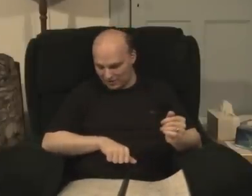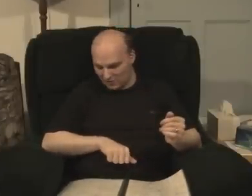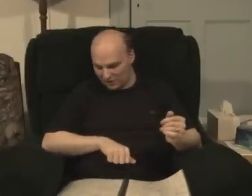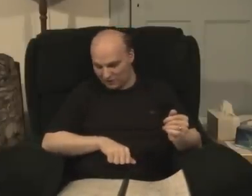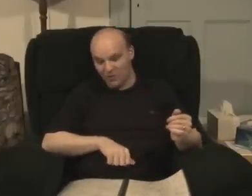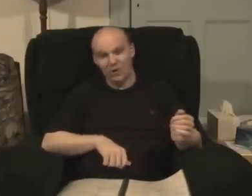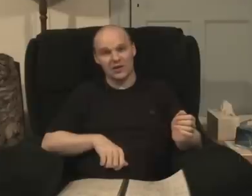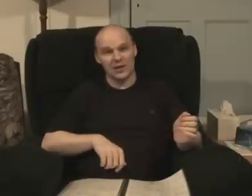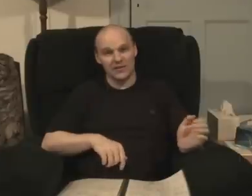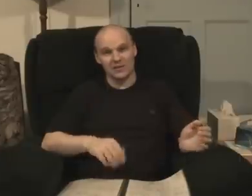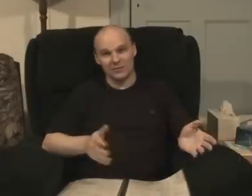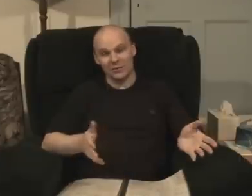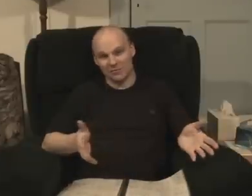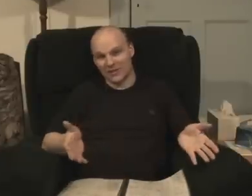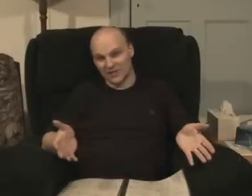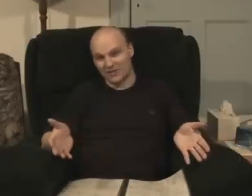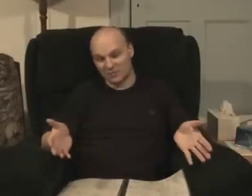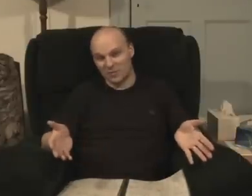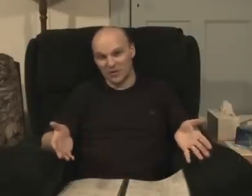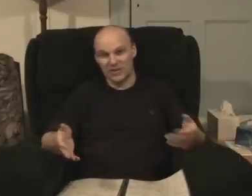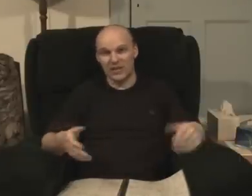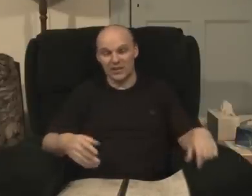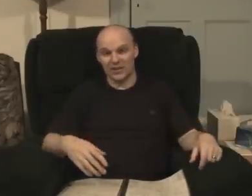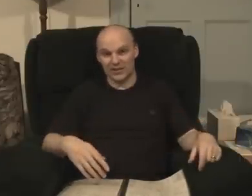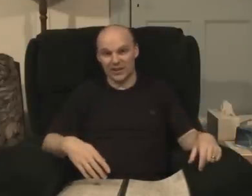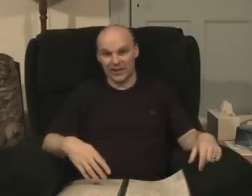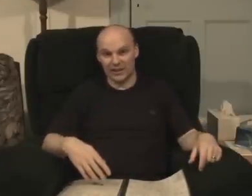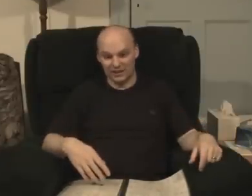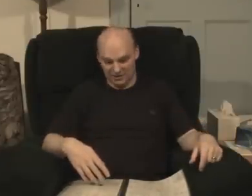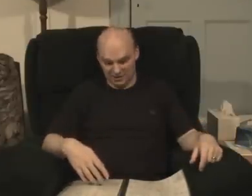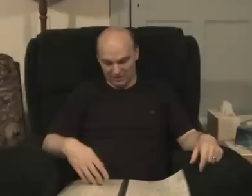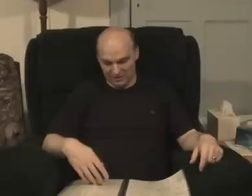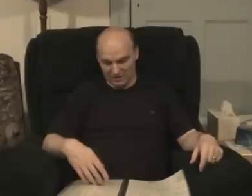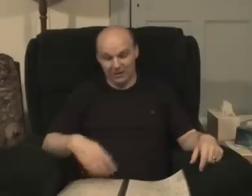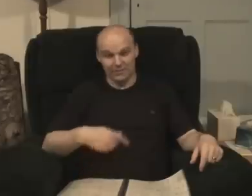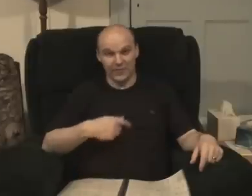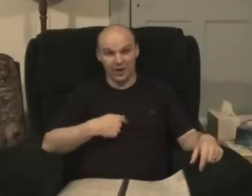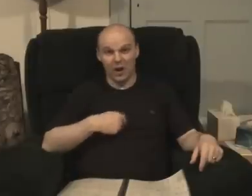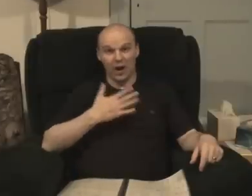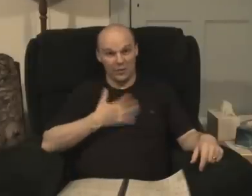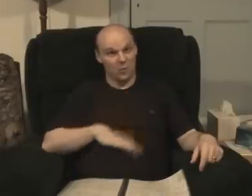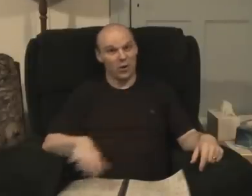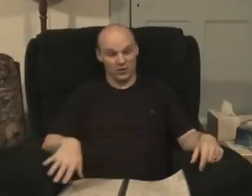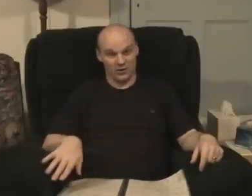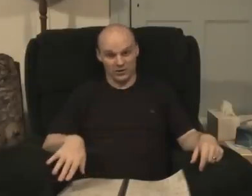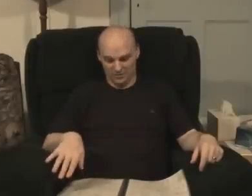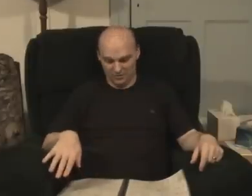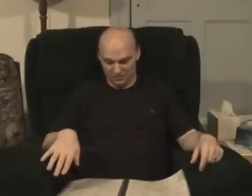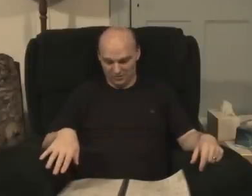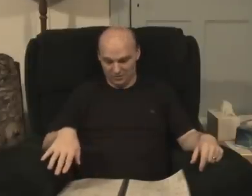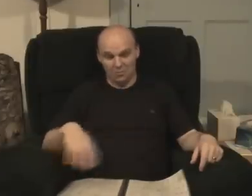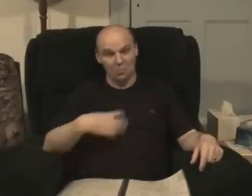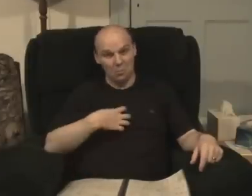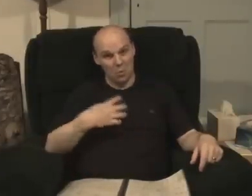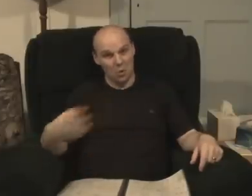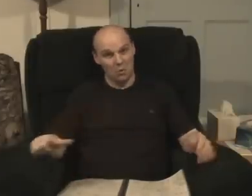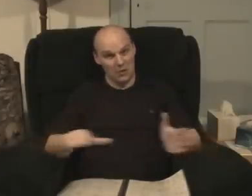So you might have already worked out that from these simple words here you can say, I want more